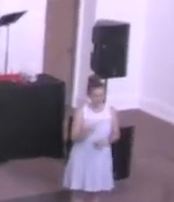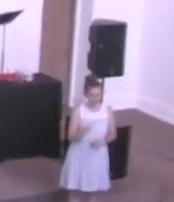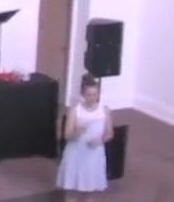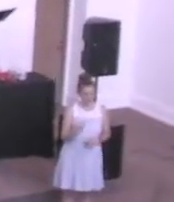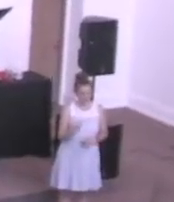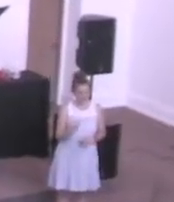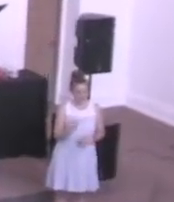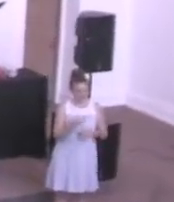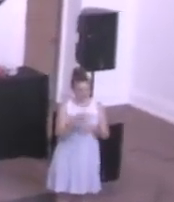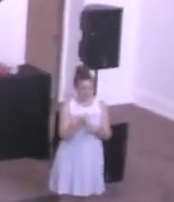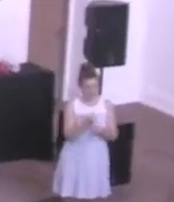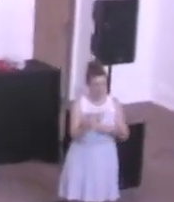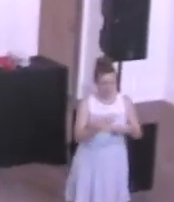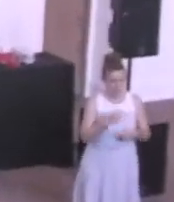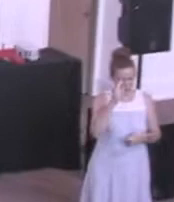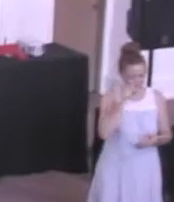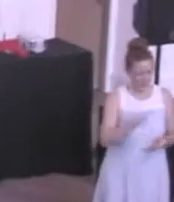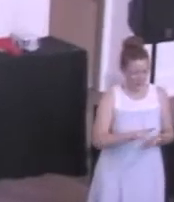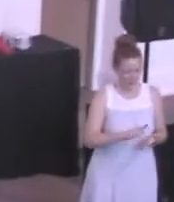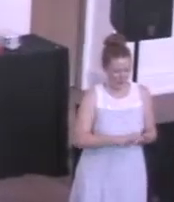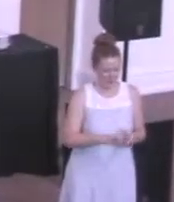more Holy Spirit.